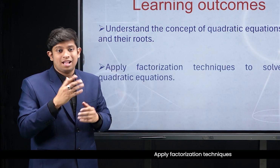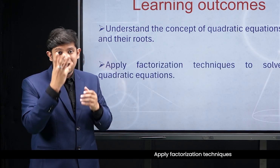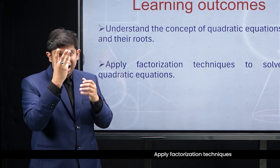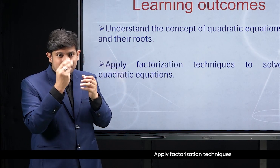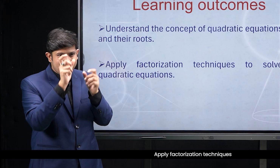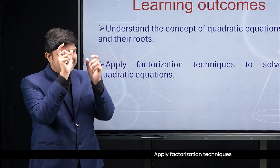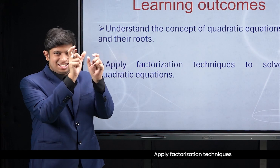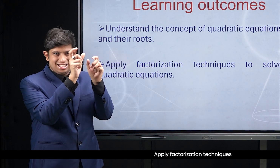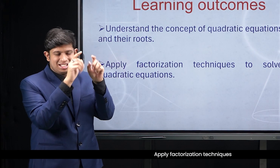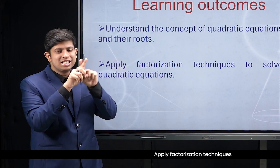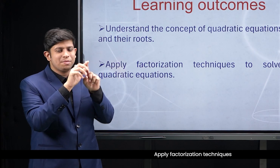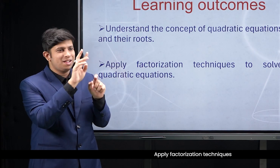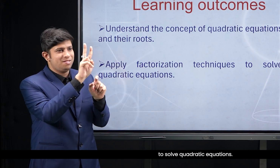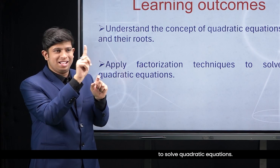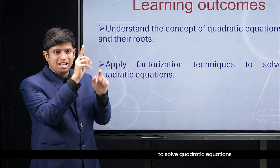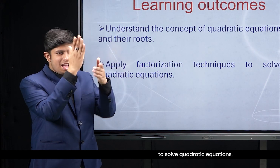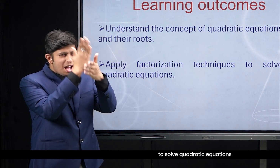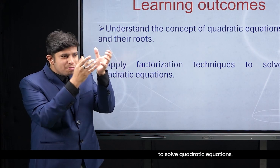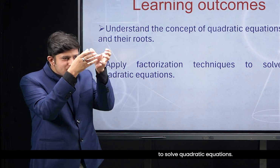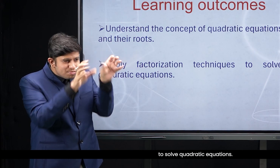Apply factorization techniques to solve quadratic equations.